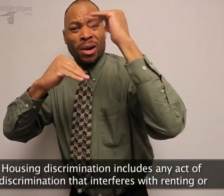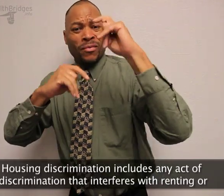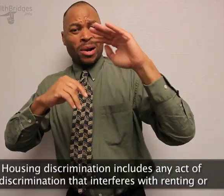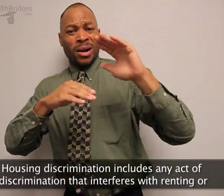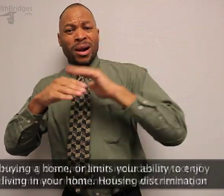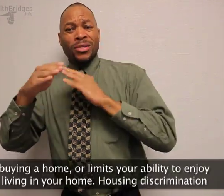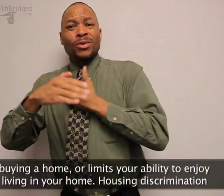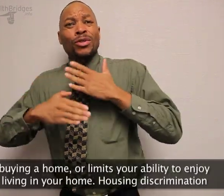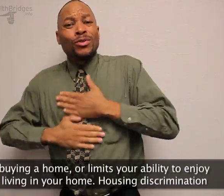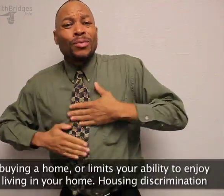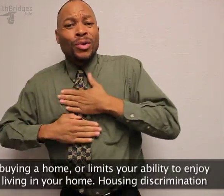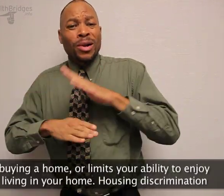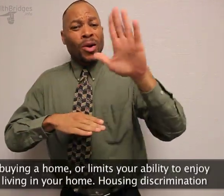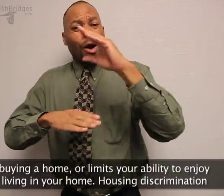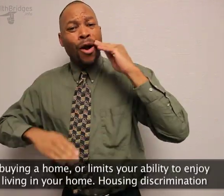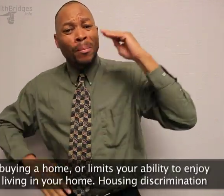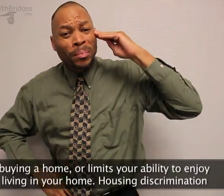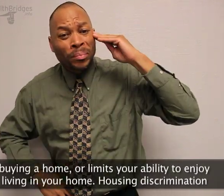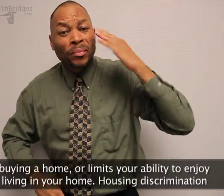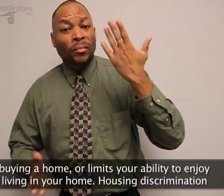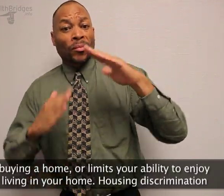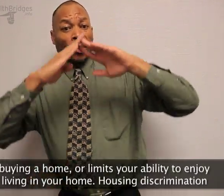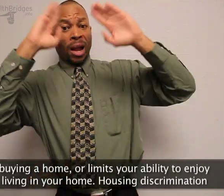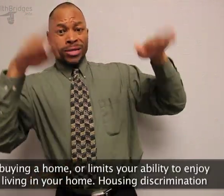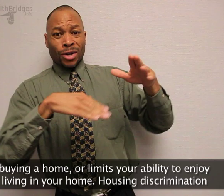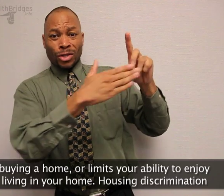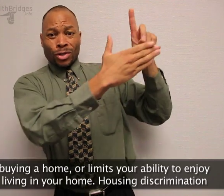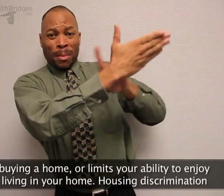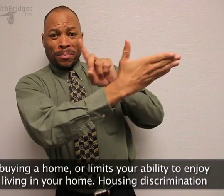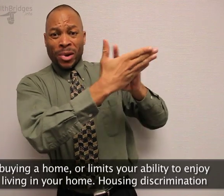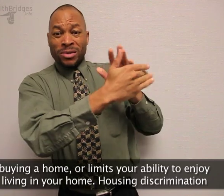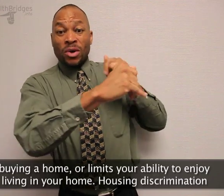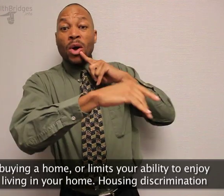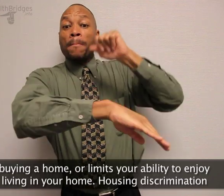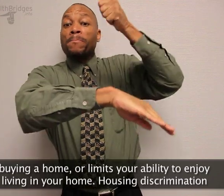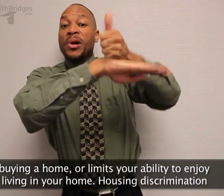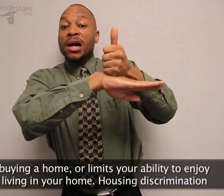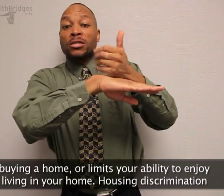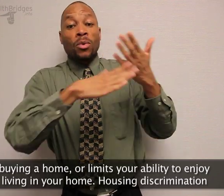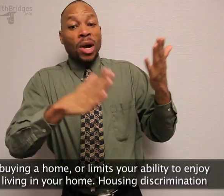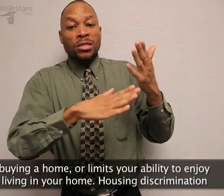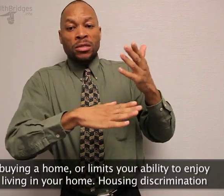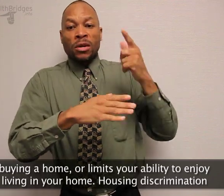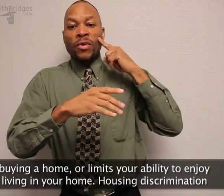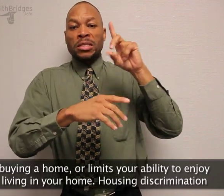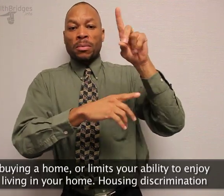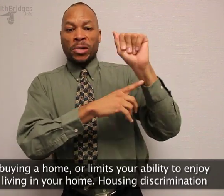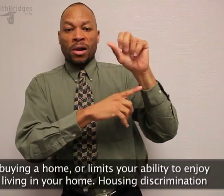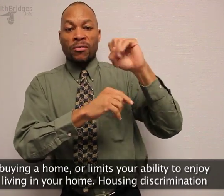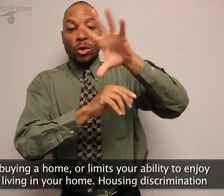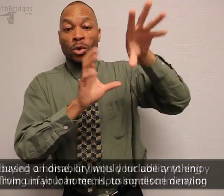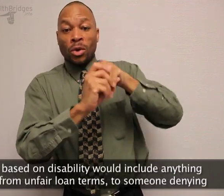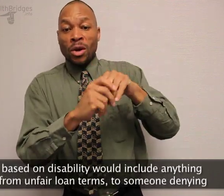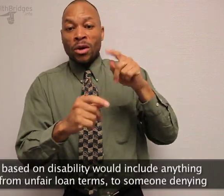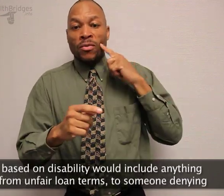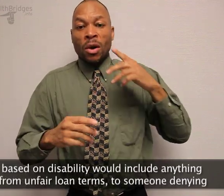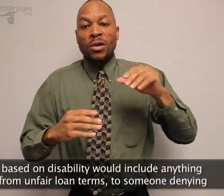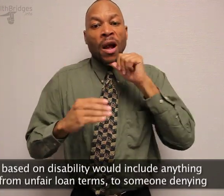or buying a home or limits your ability to enjoy living in your home. Housing discrimination based on disability